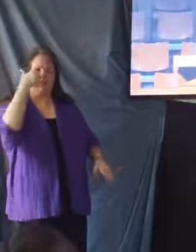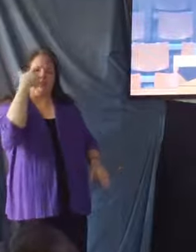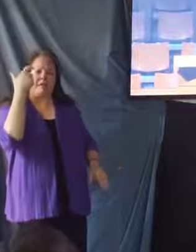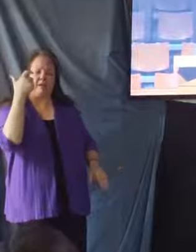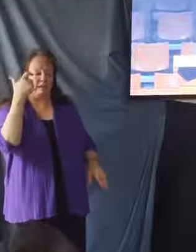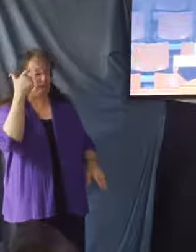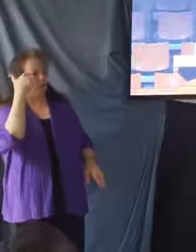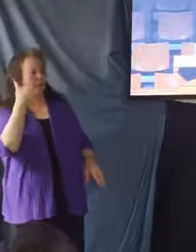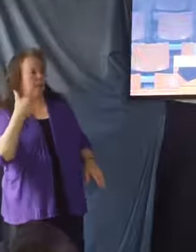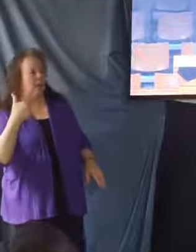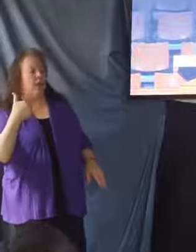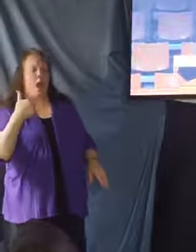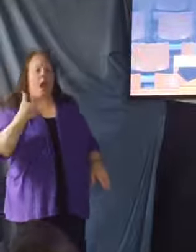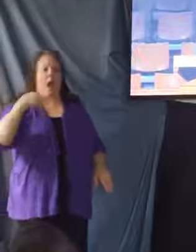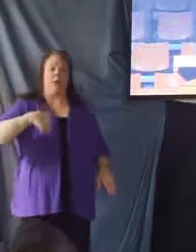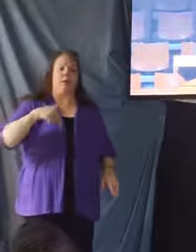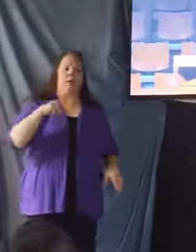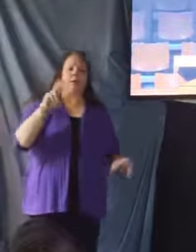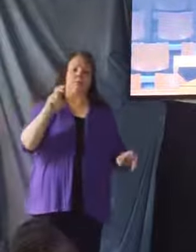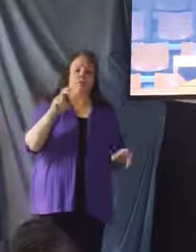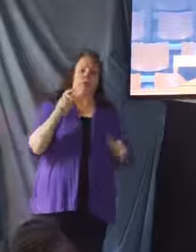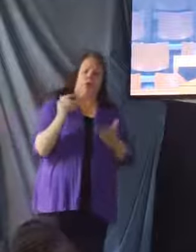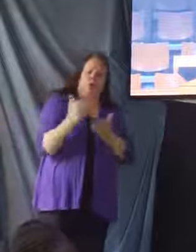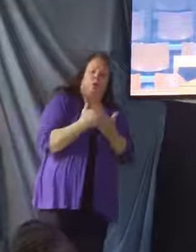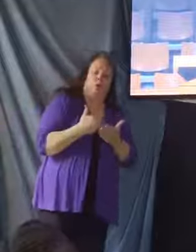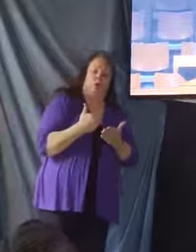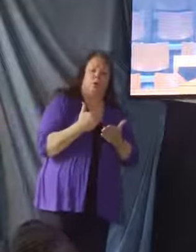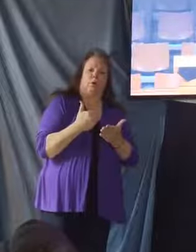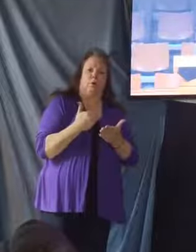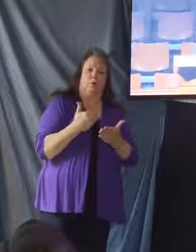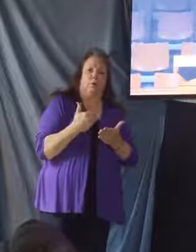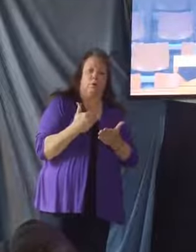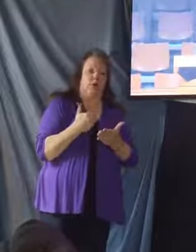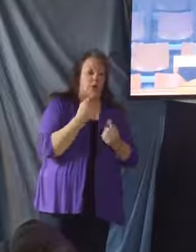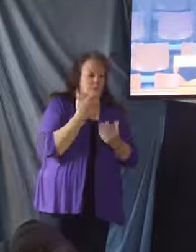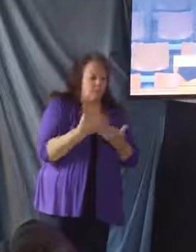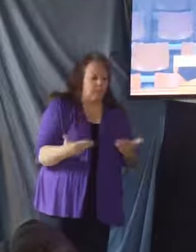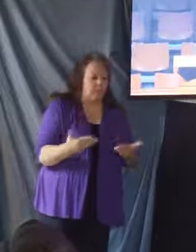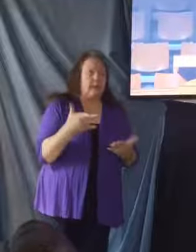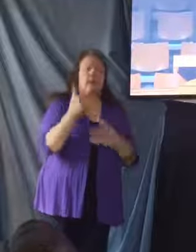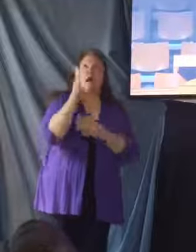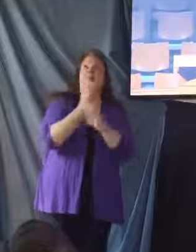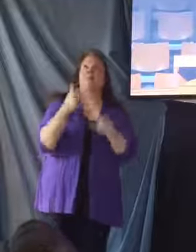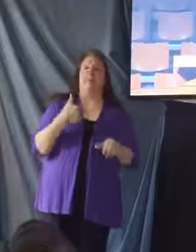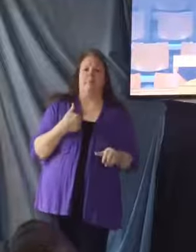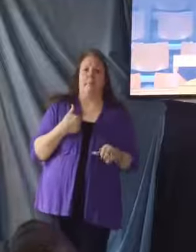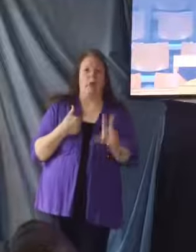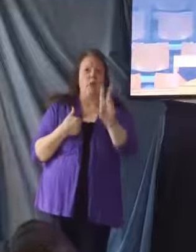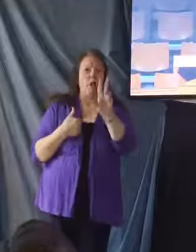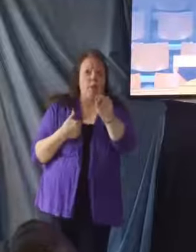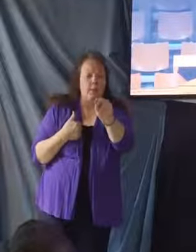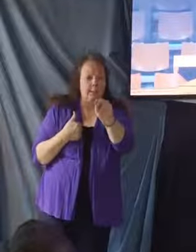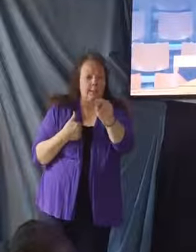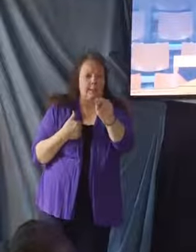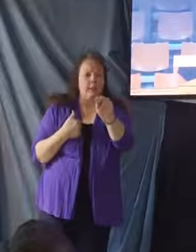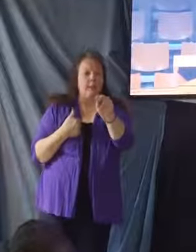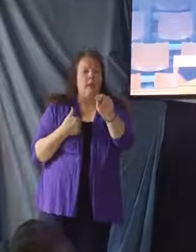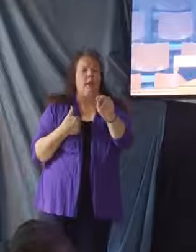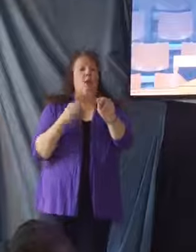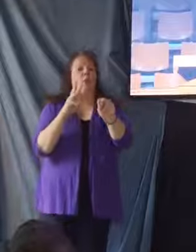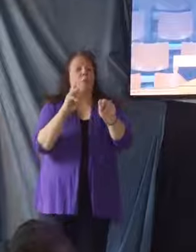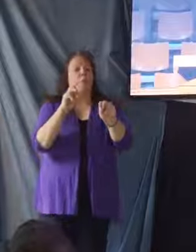Because you think, well, then we're supposed to work, and if we do good works, God will save us. No. Works are an